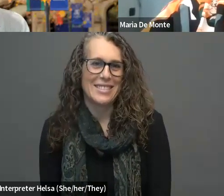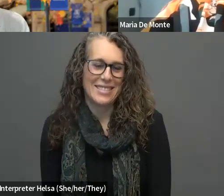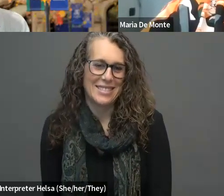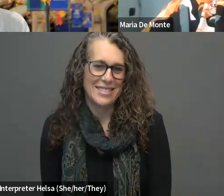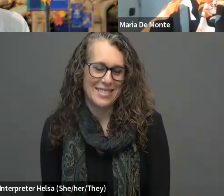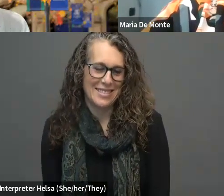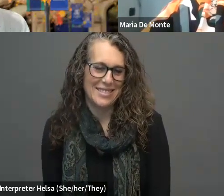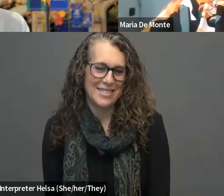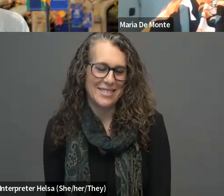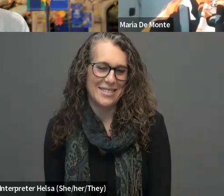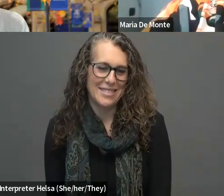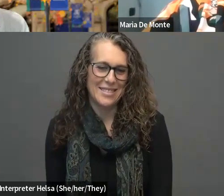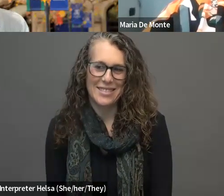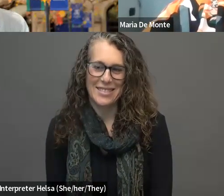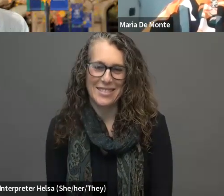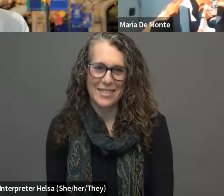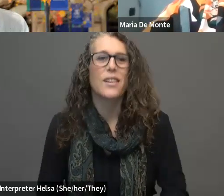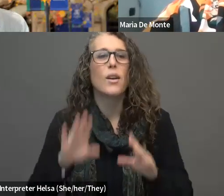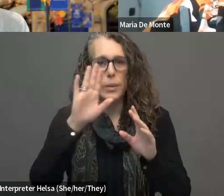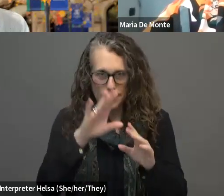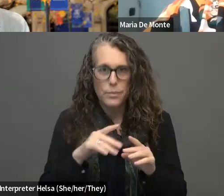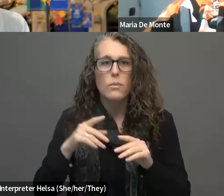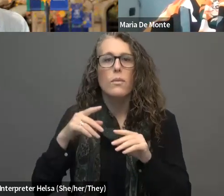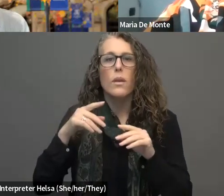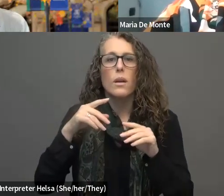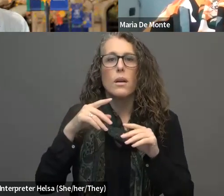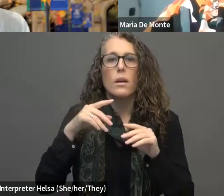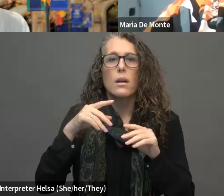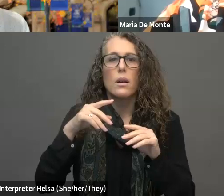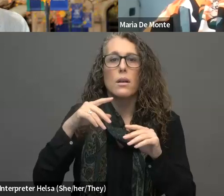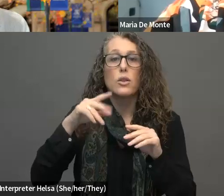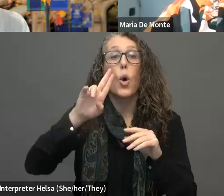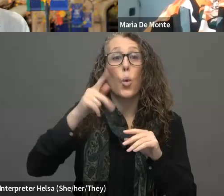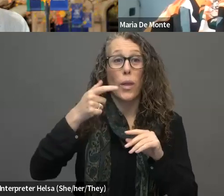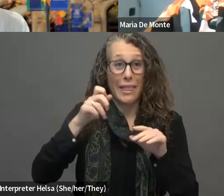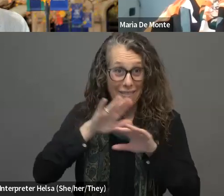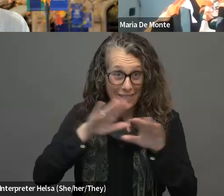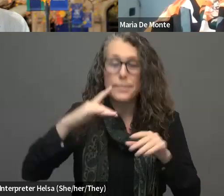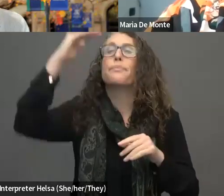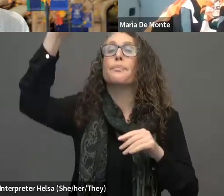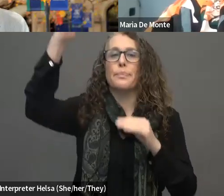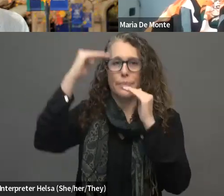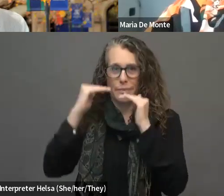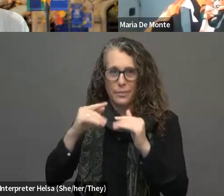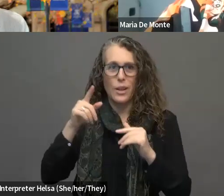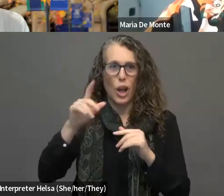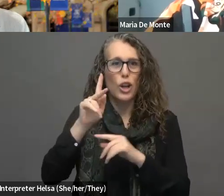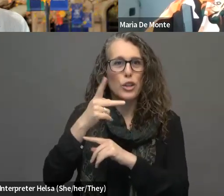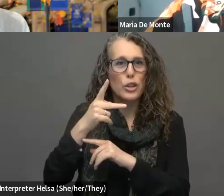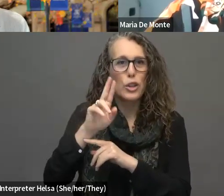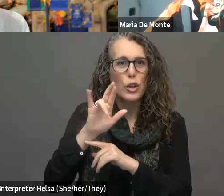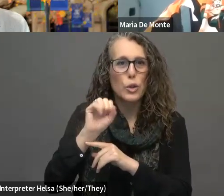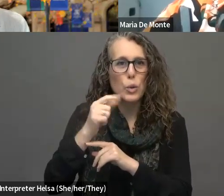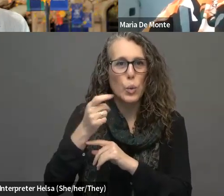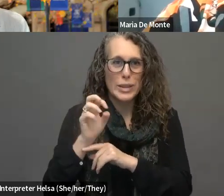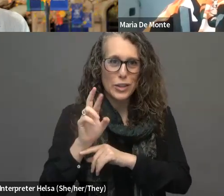Okay, so returning to the program, after Ute, we will have the second presentation from Christer